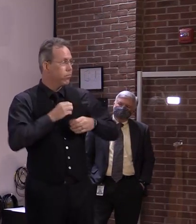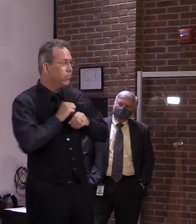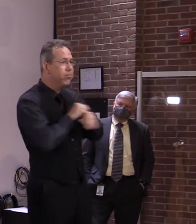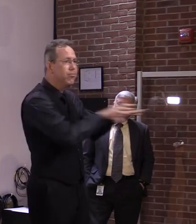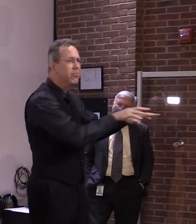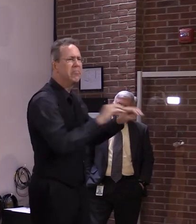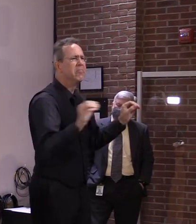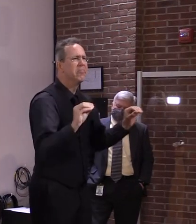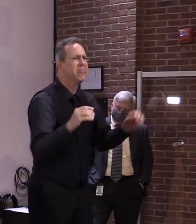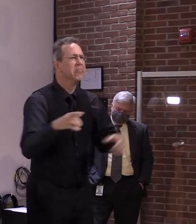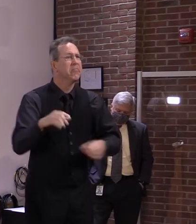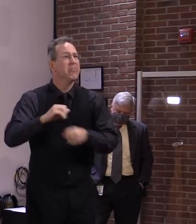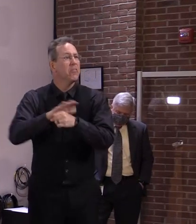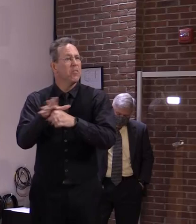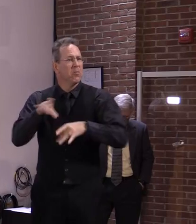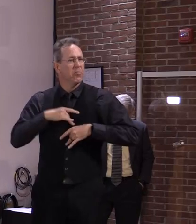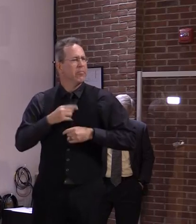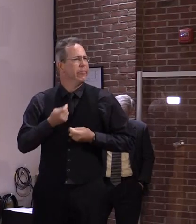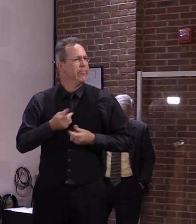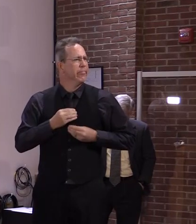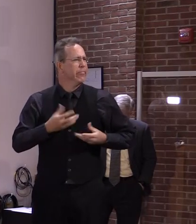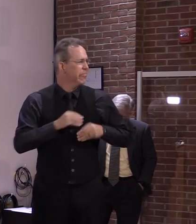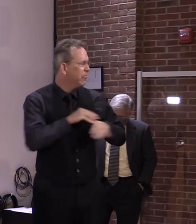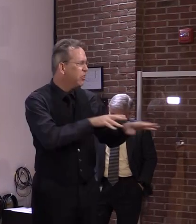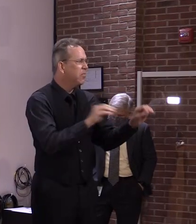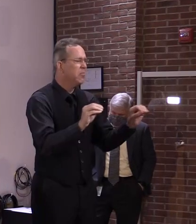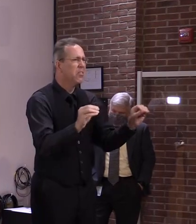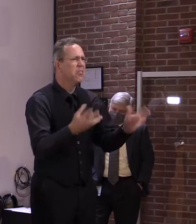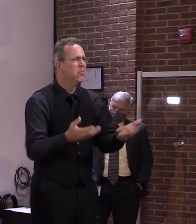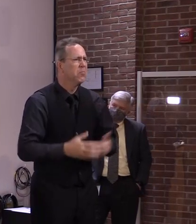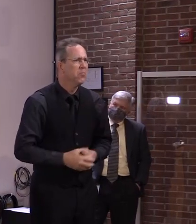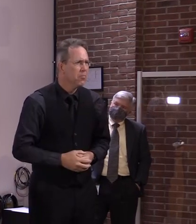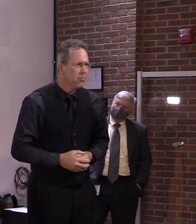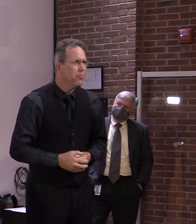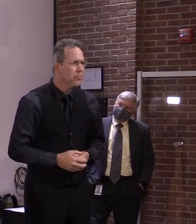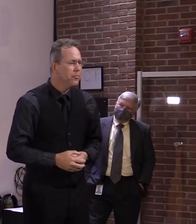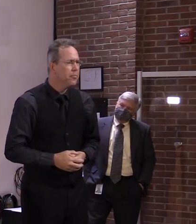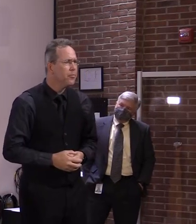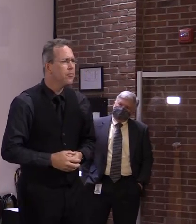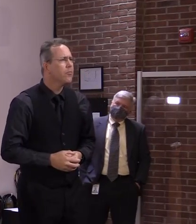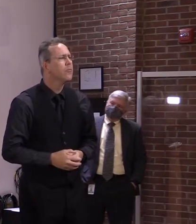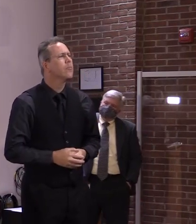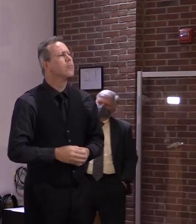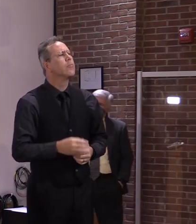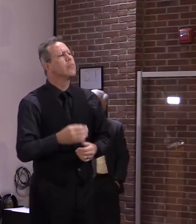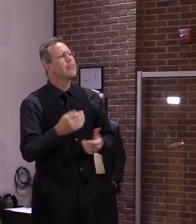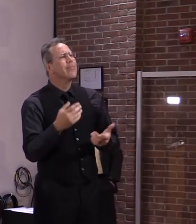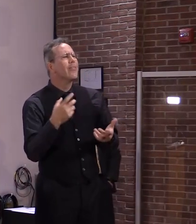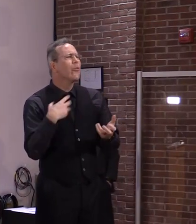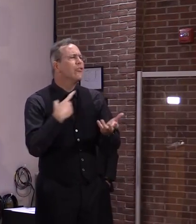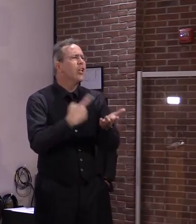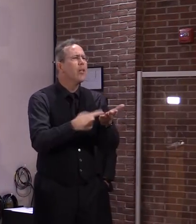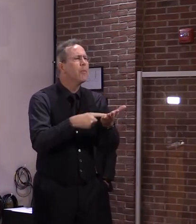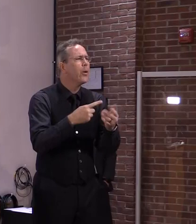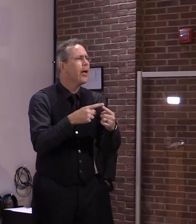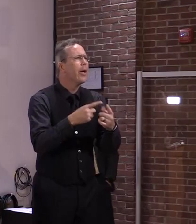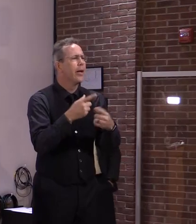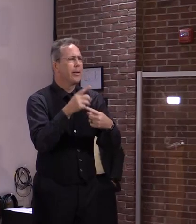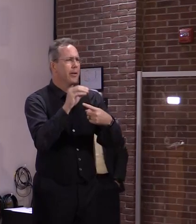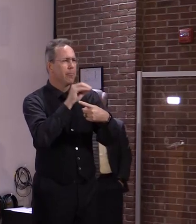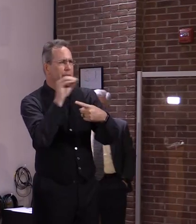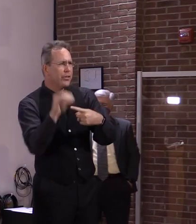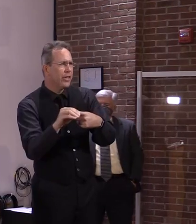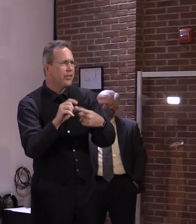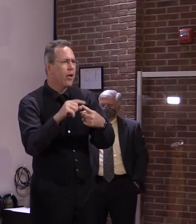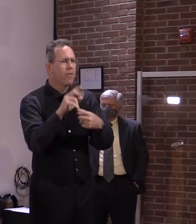that's important. And it does get into a little bit of the concepts of viral load and